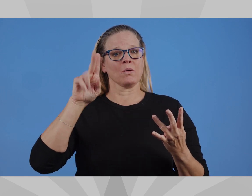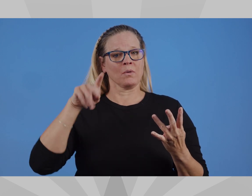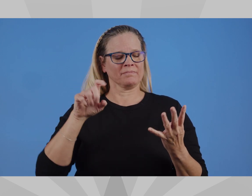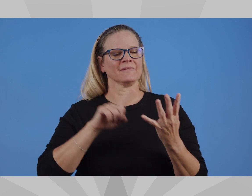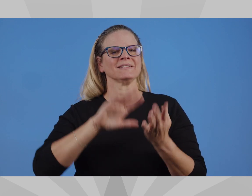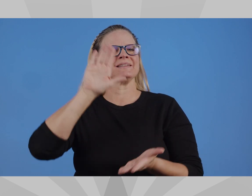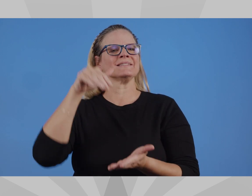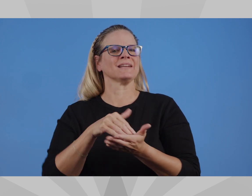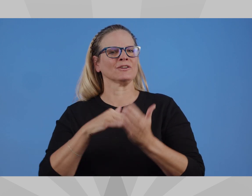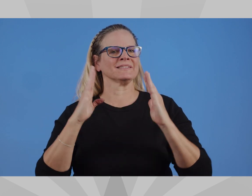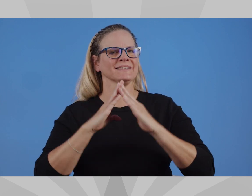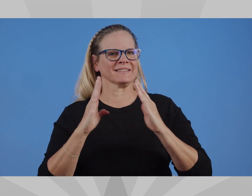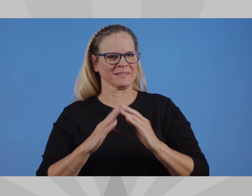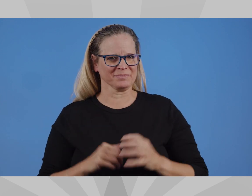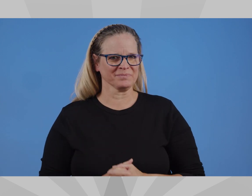City.